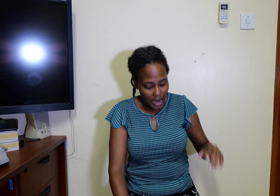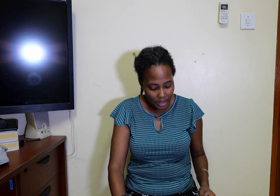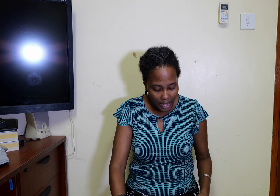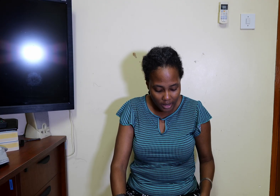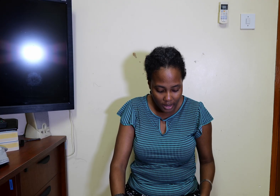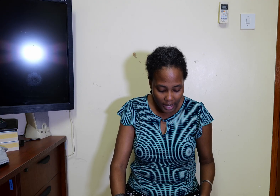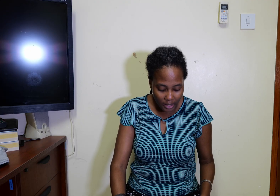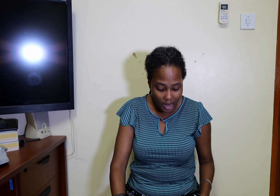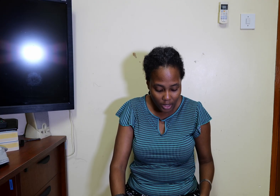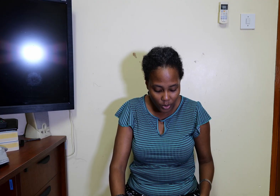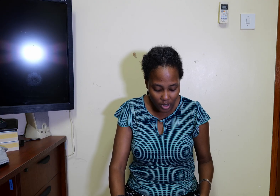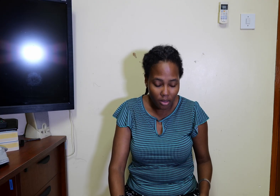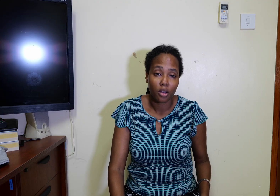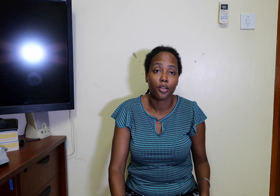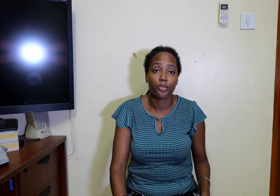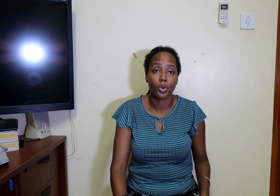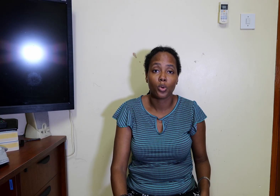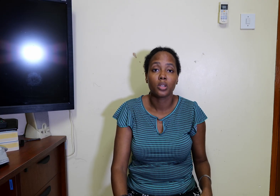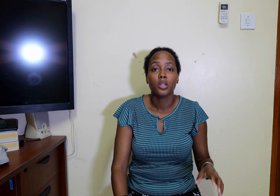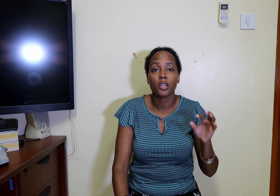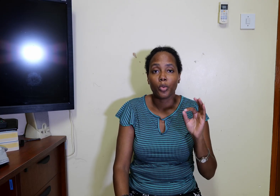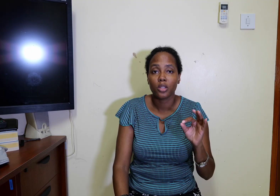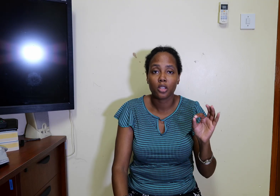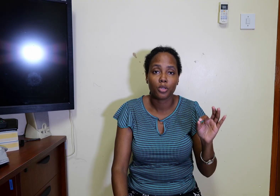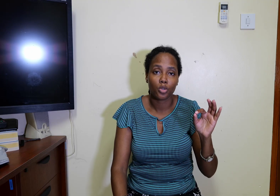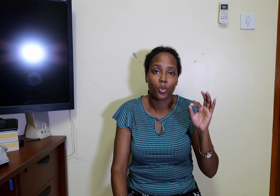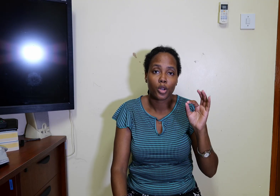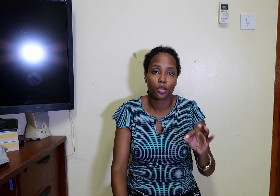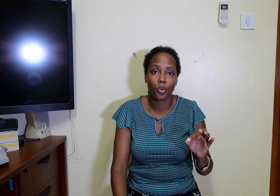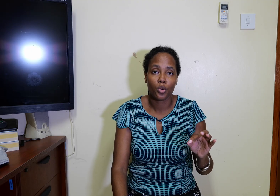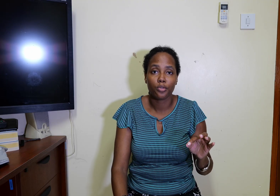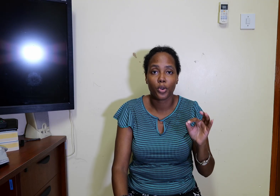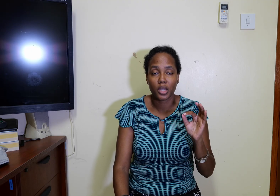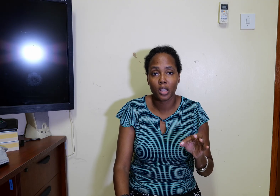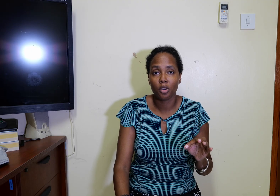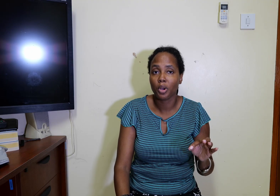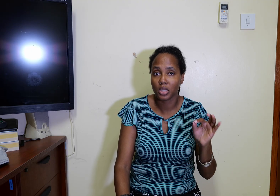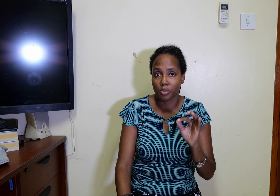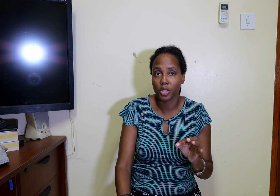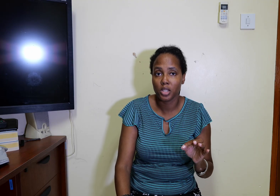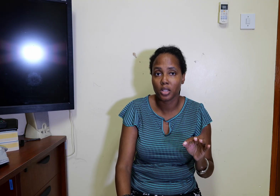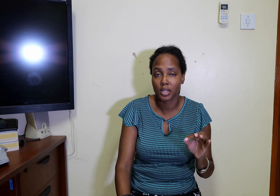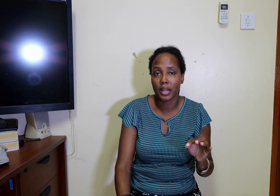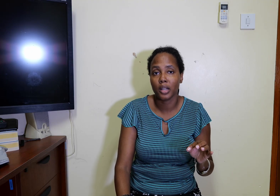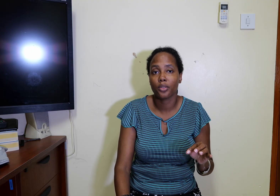And the last word rather, throne. So I'm going to substitute the word throne for kingdom because it's much easier to sign than